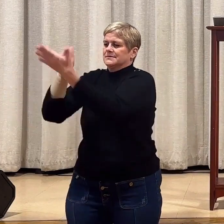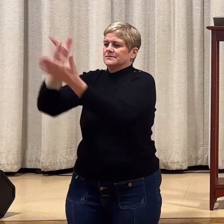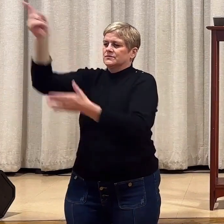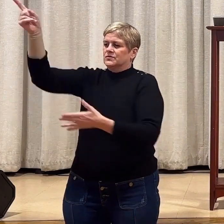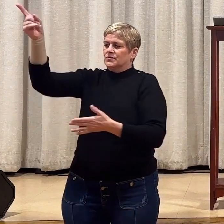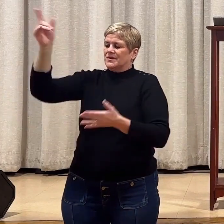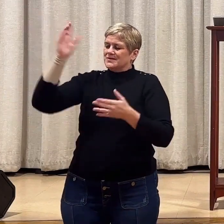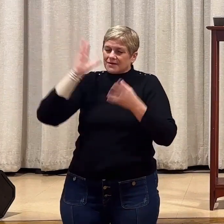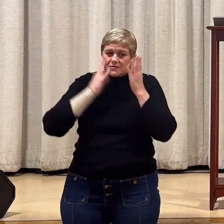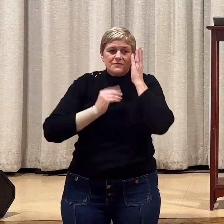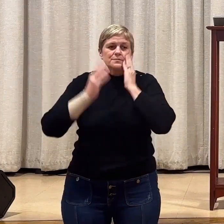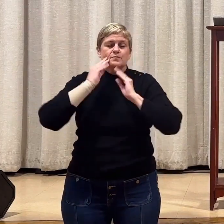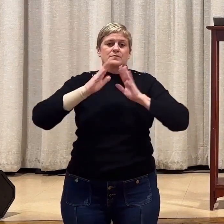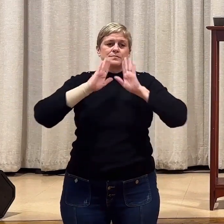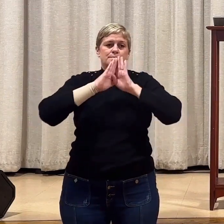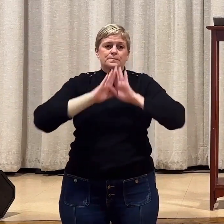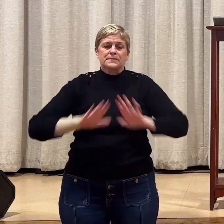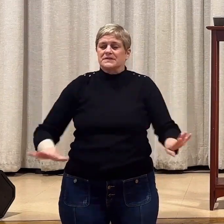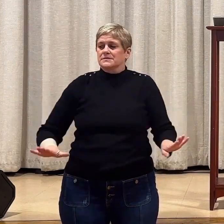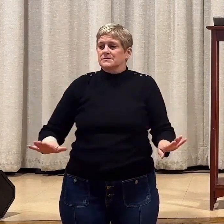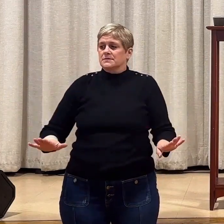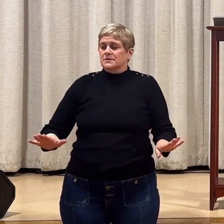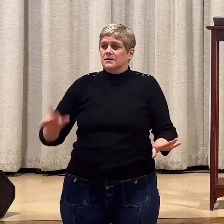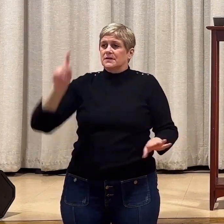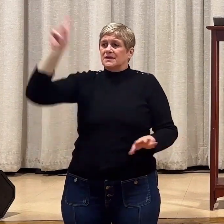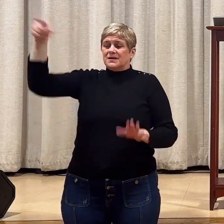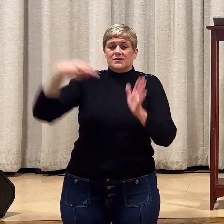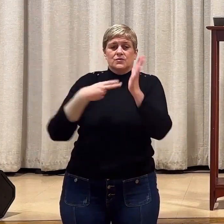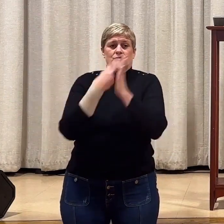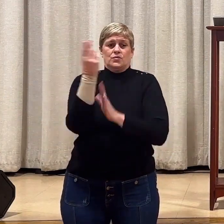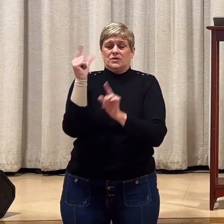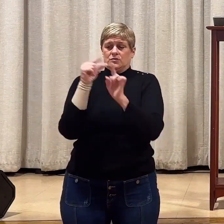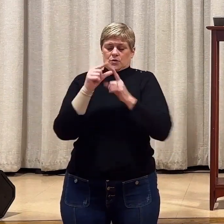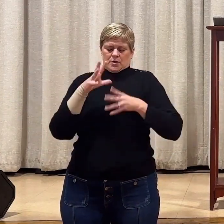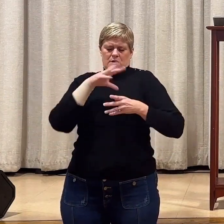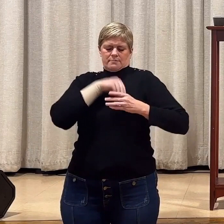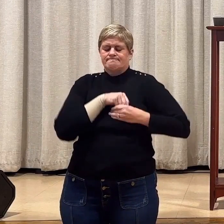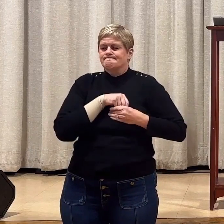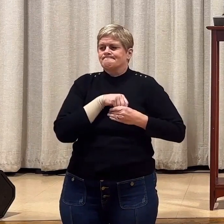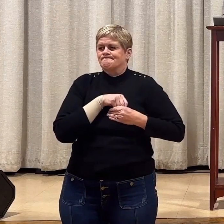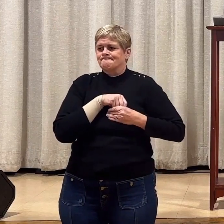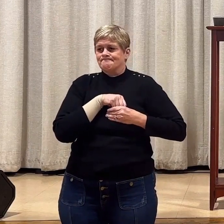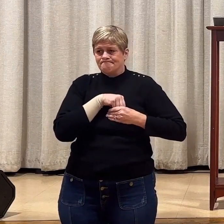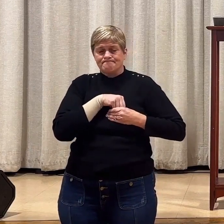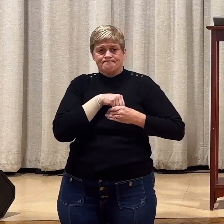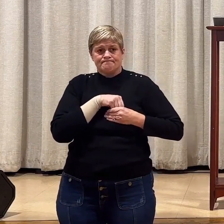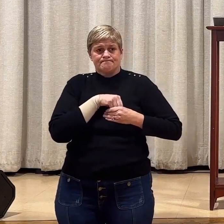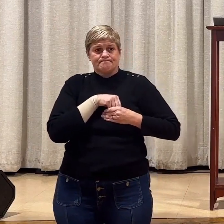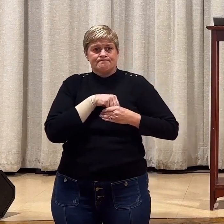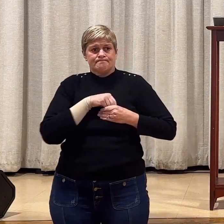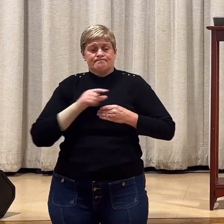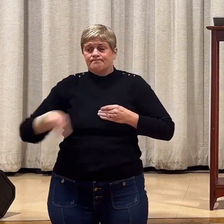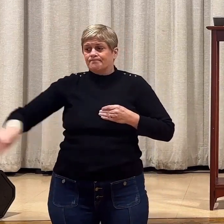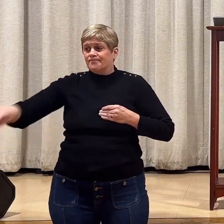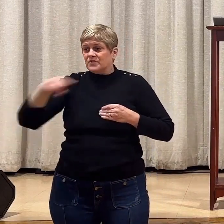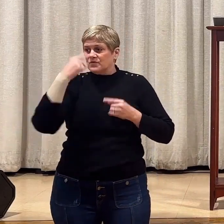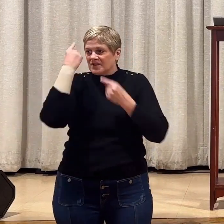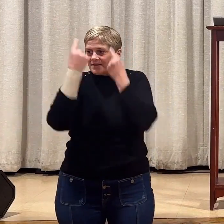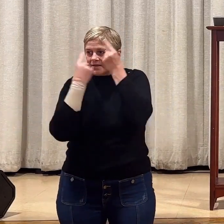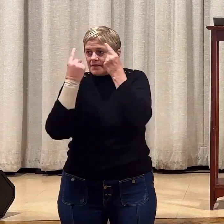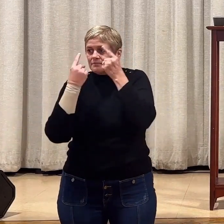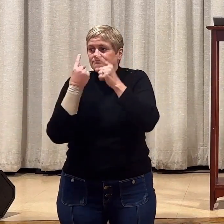we find contentment, is through hiding God's truth in our hearts. Okay, we need to think right